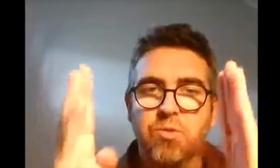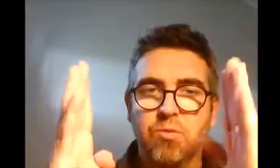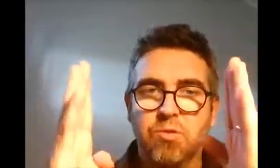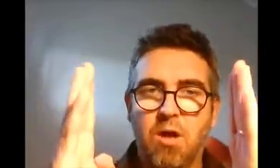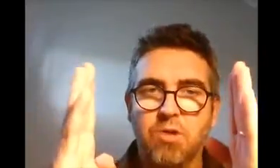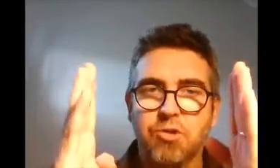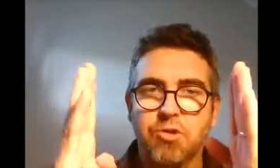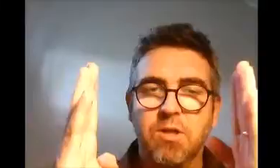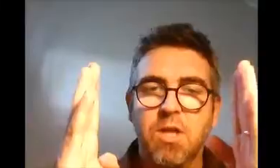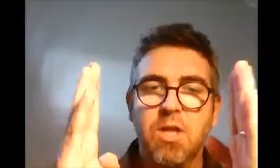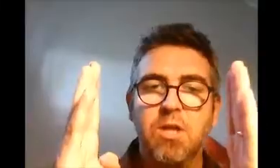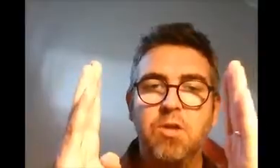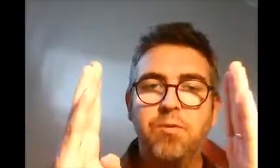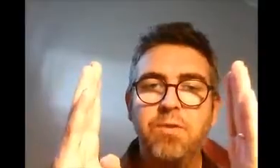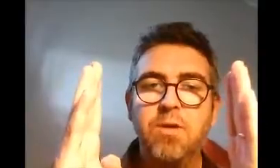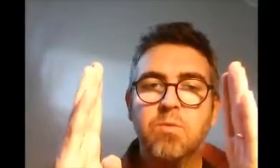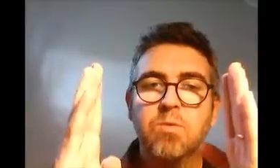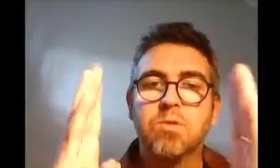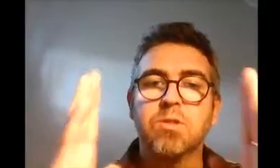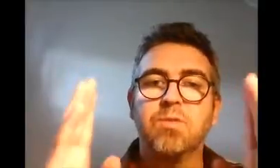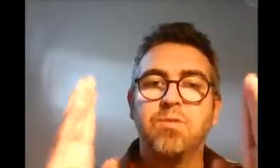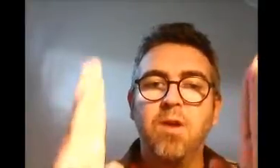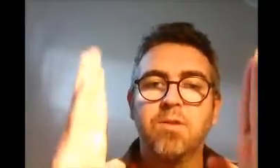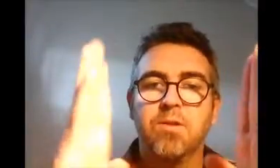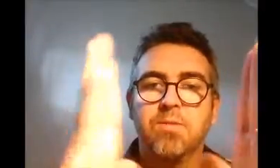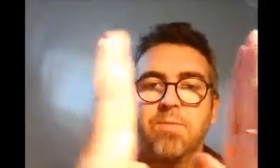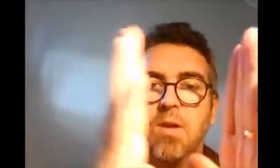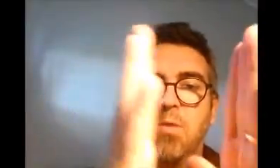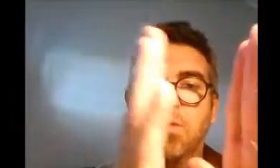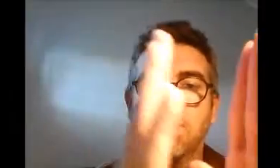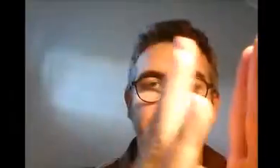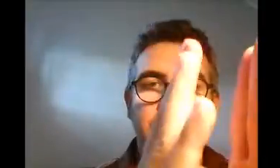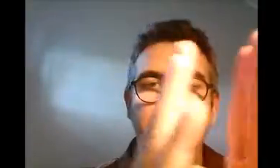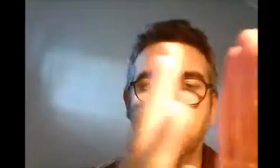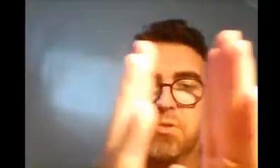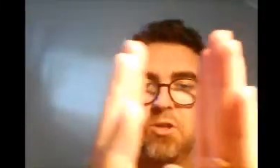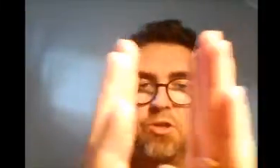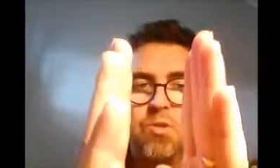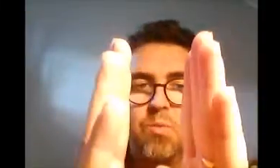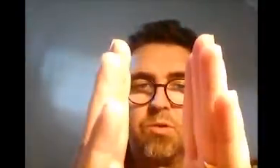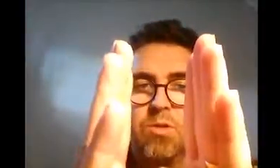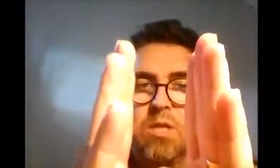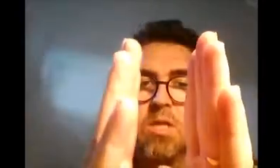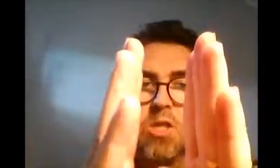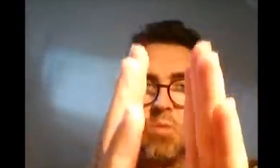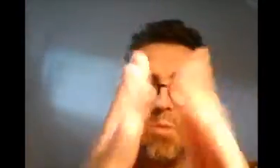was larger. Your finger was farther where the change in position was